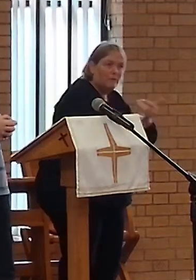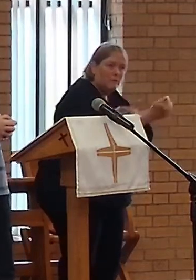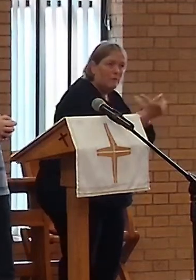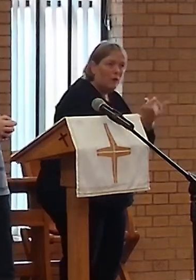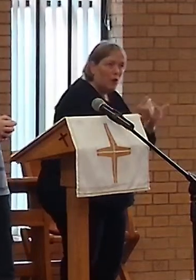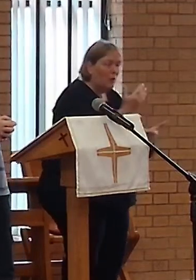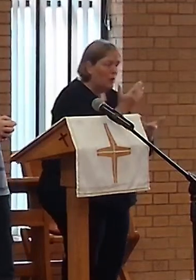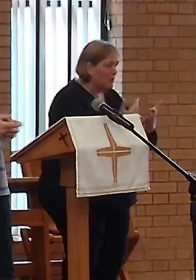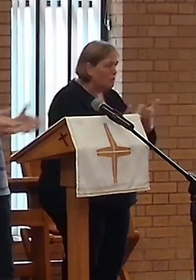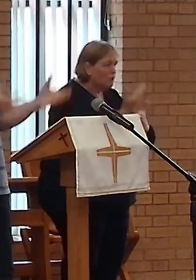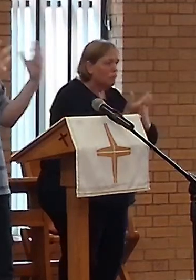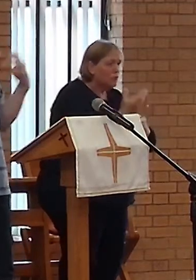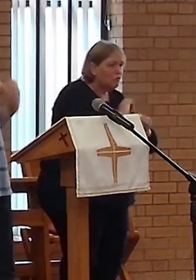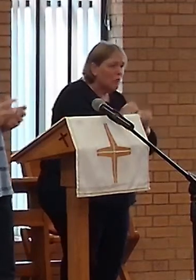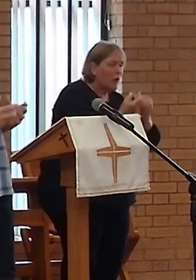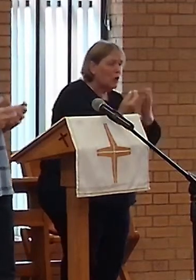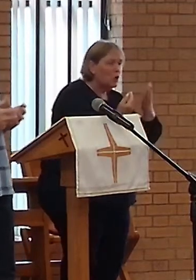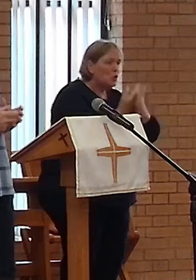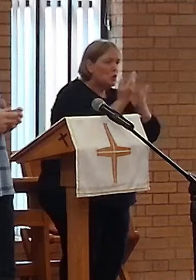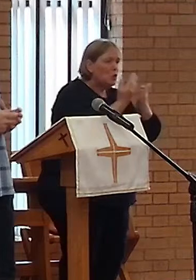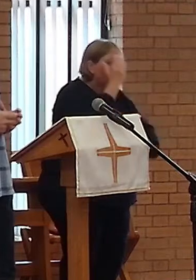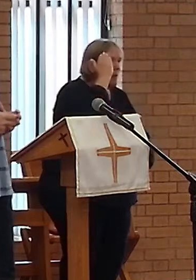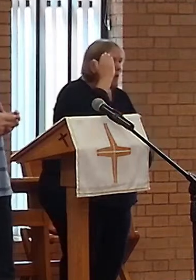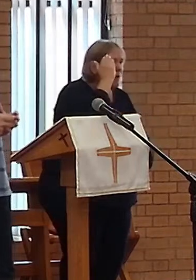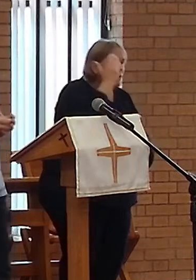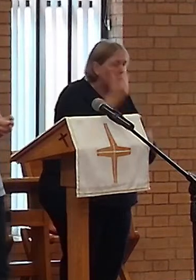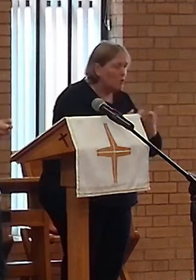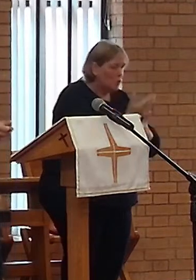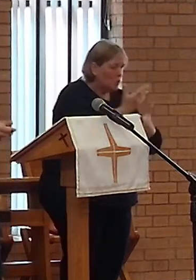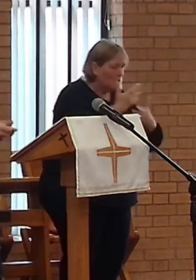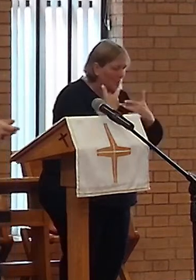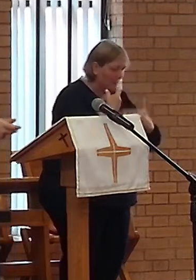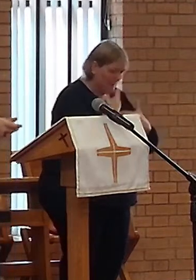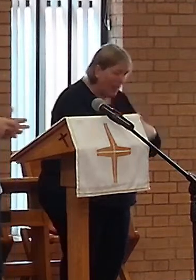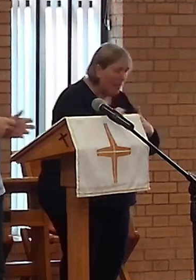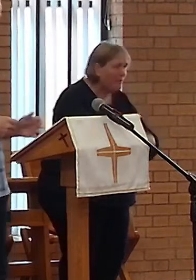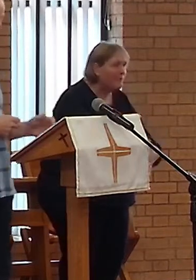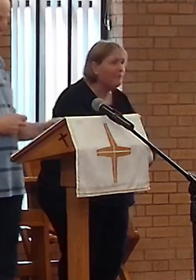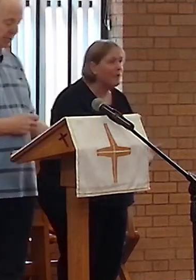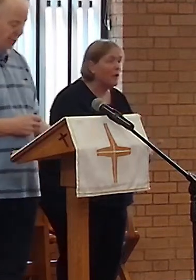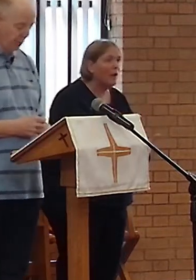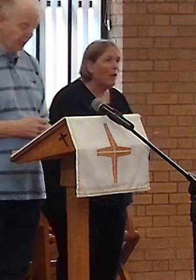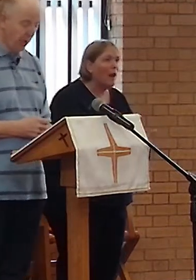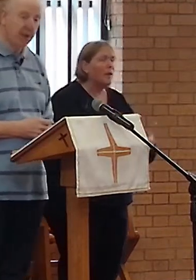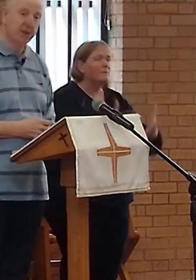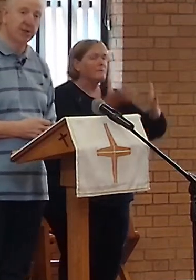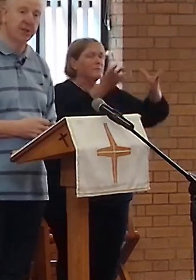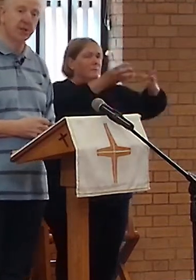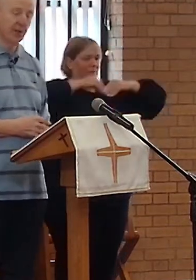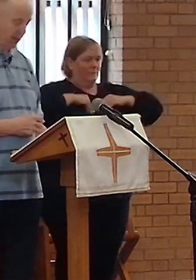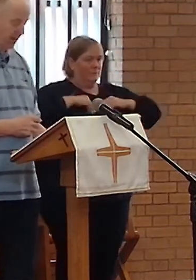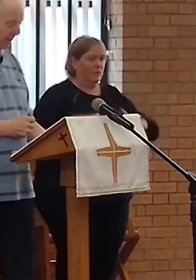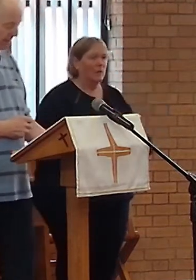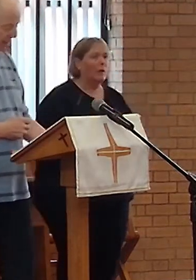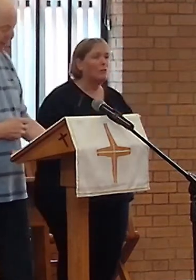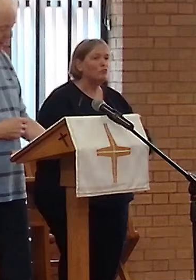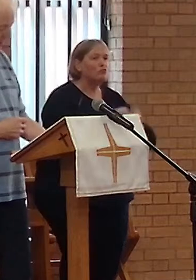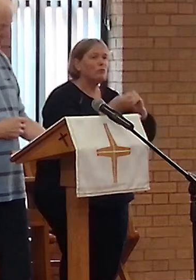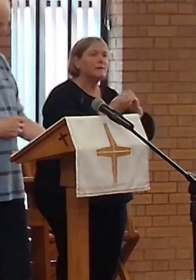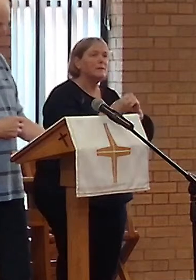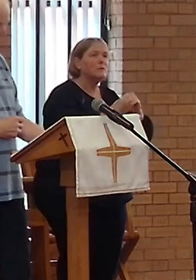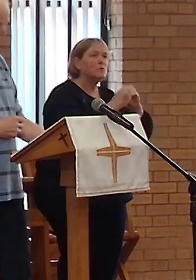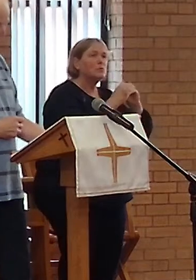minds, and to put on the new self, created to be like God in true righteousness and